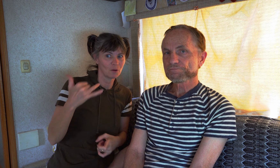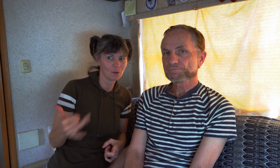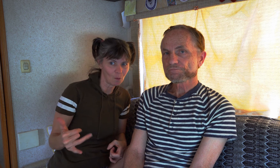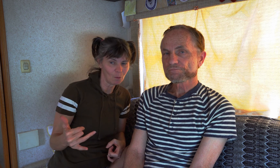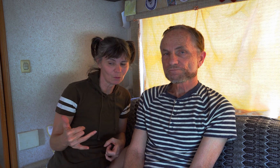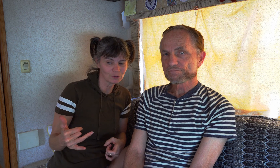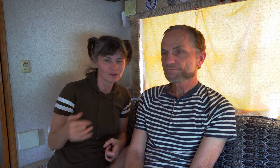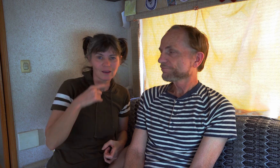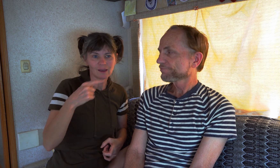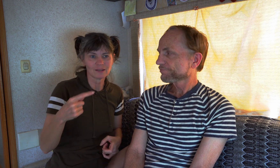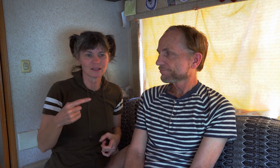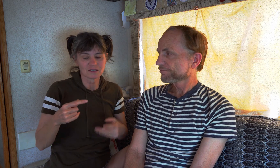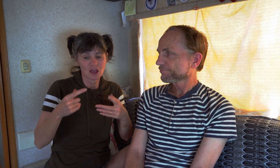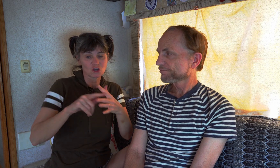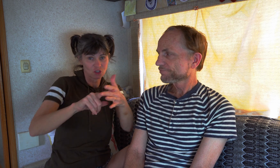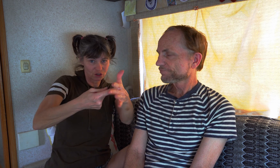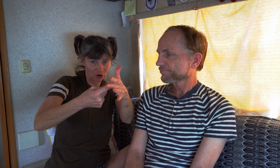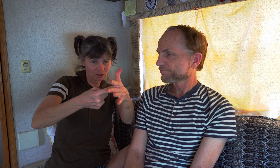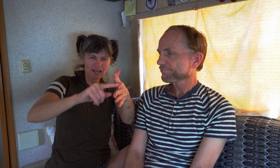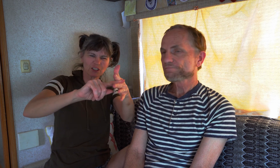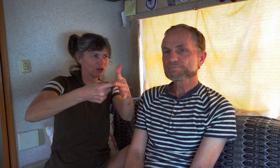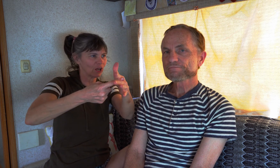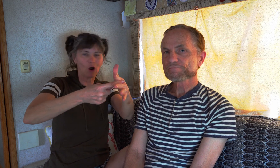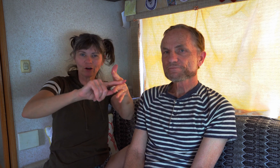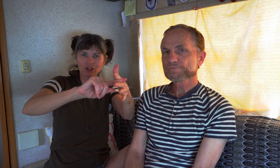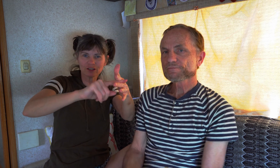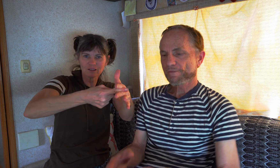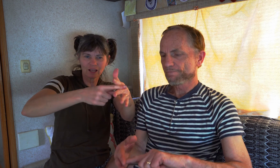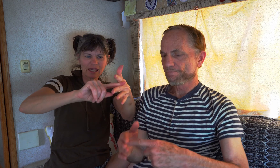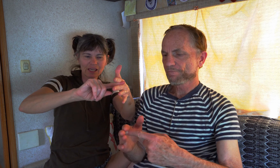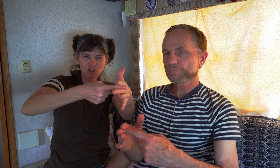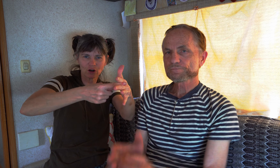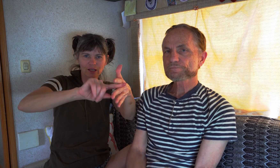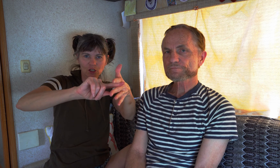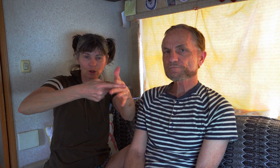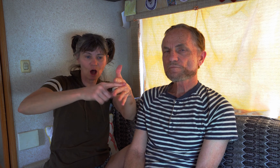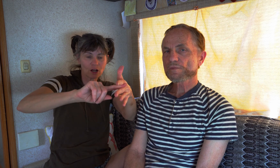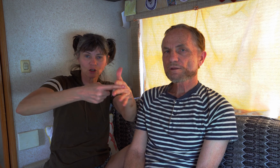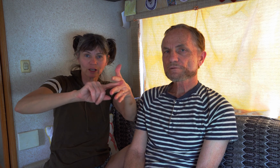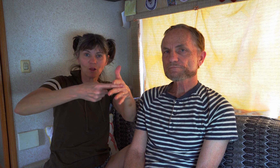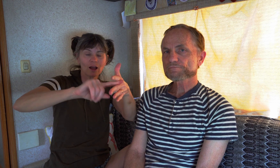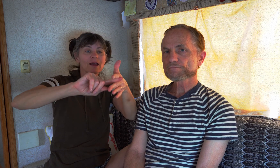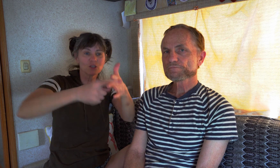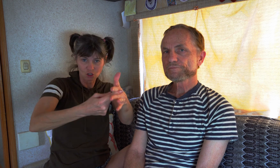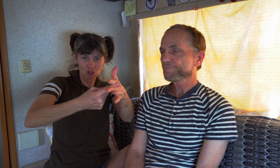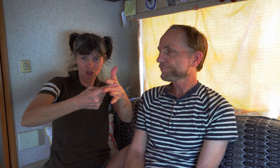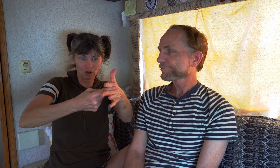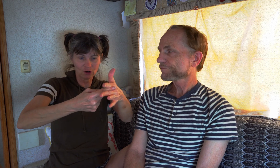them gold, and he says, "Start." It's kind of like starting a car engine, a key starting into a lock, turning a